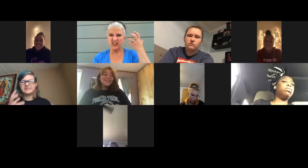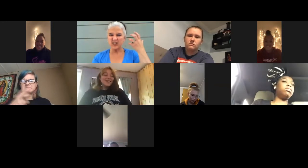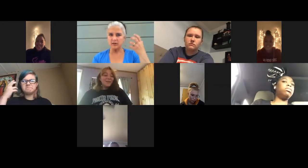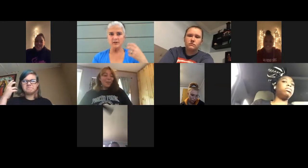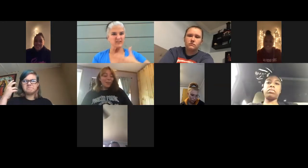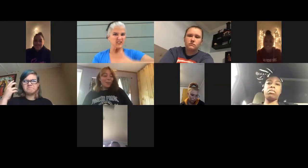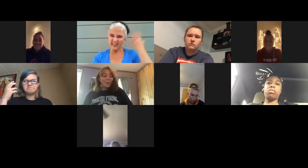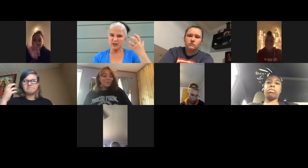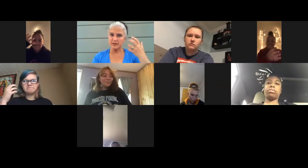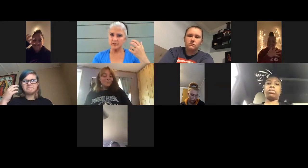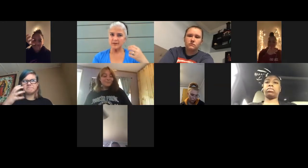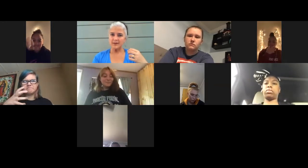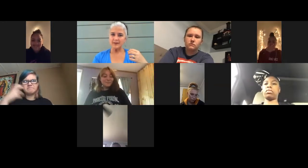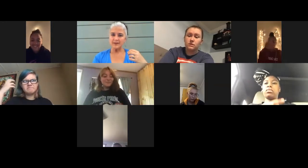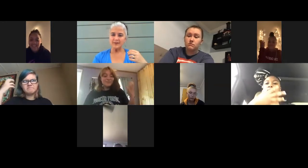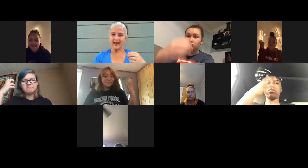this.